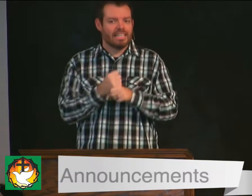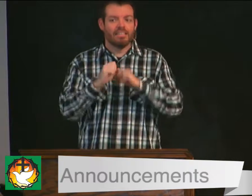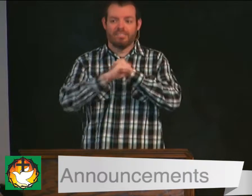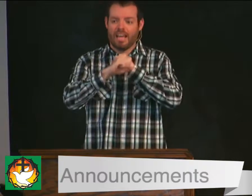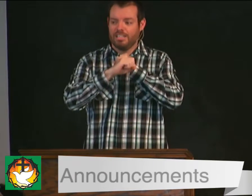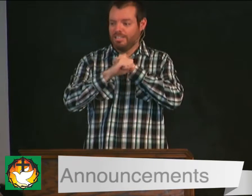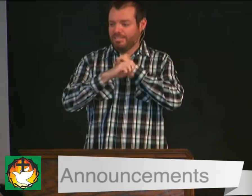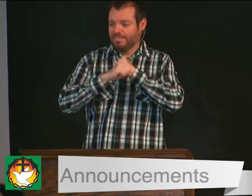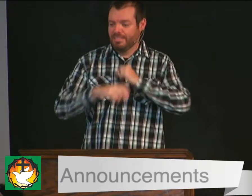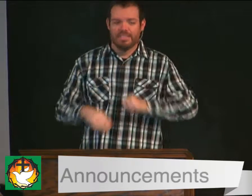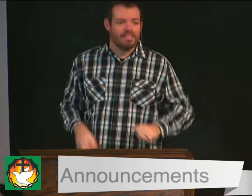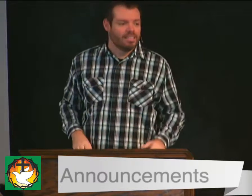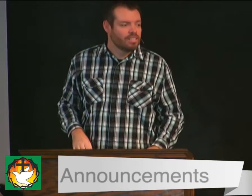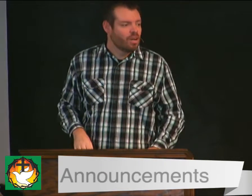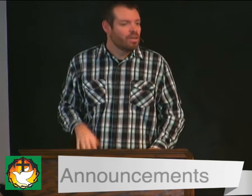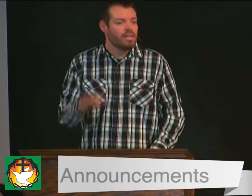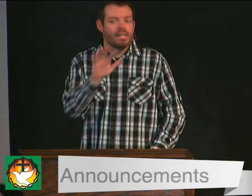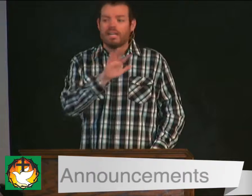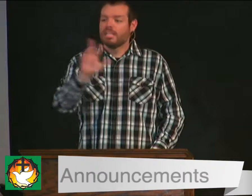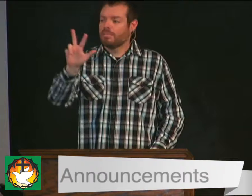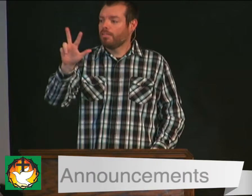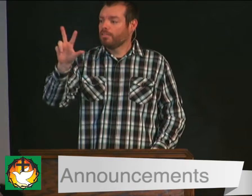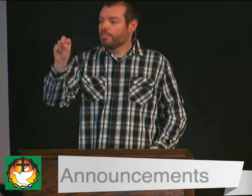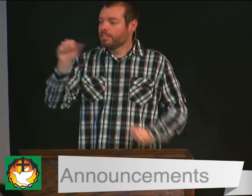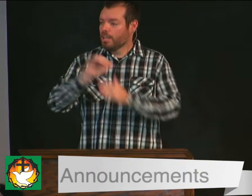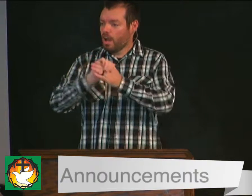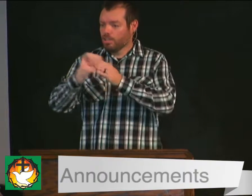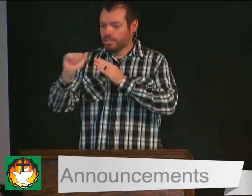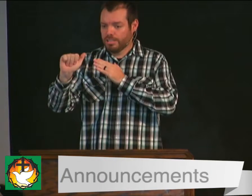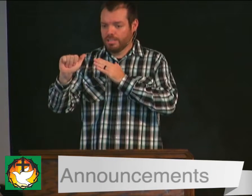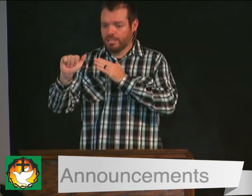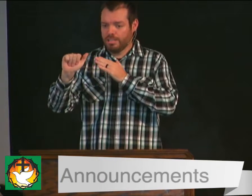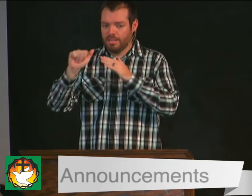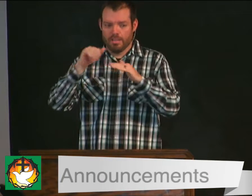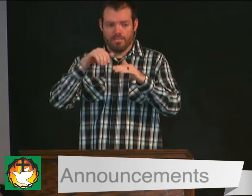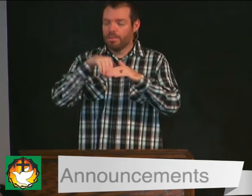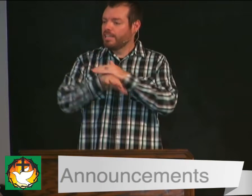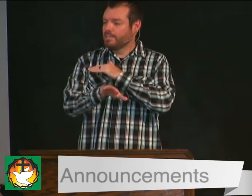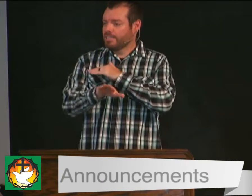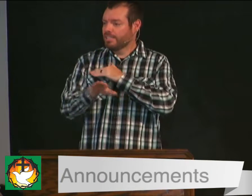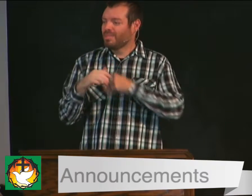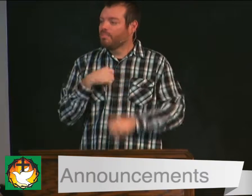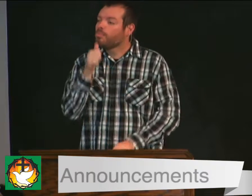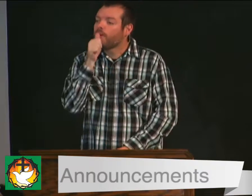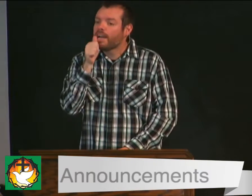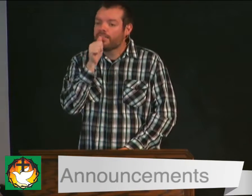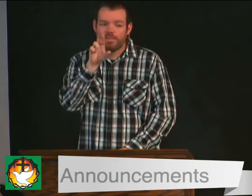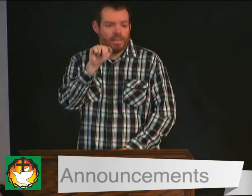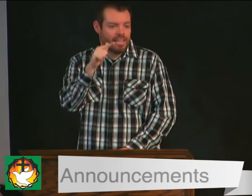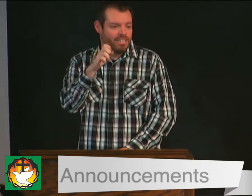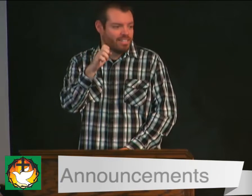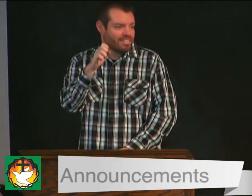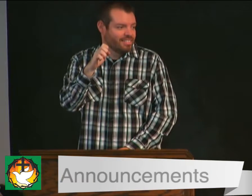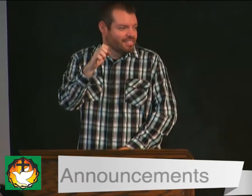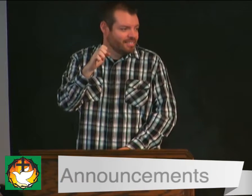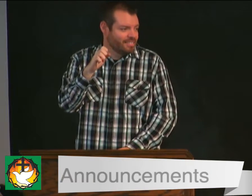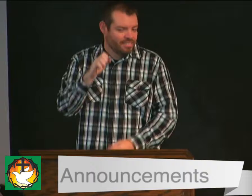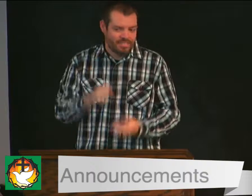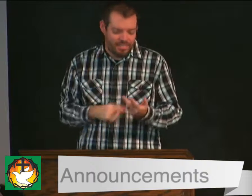Just going to get the flyers. So, it's about $30 for entrance because we have a private